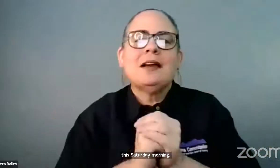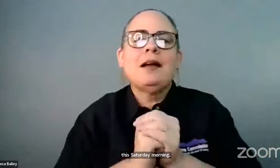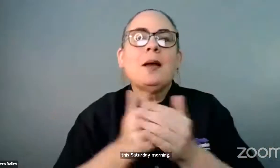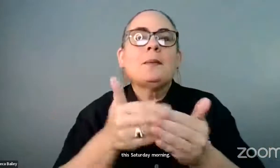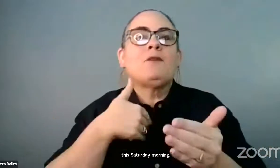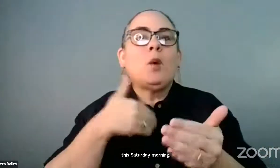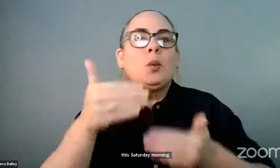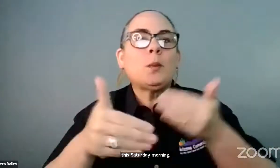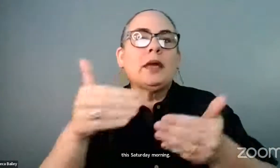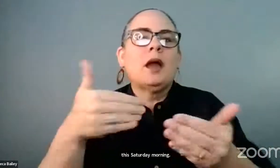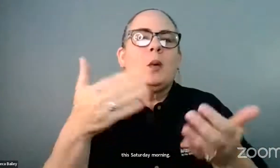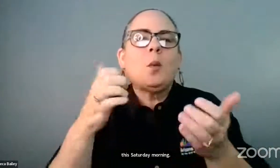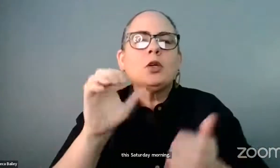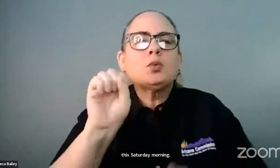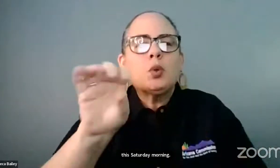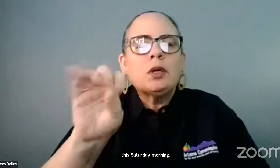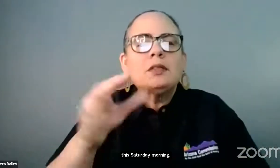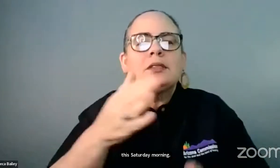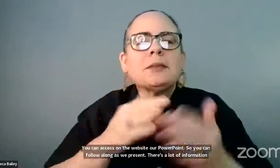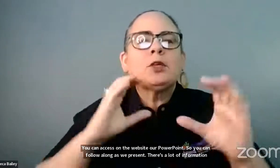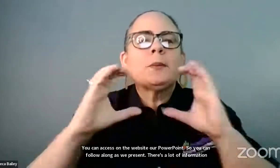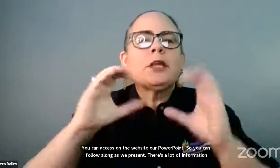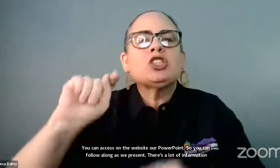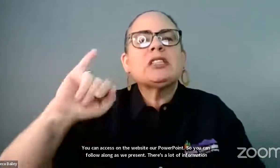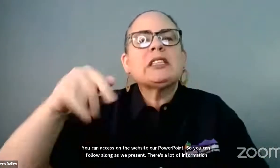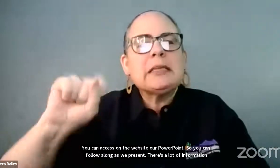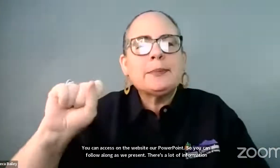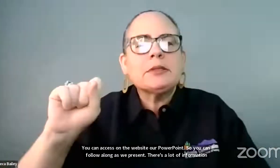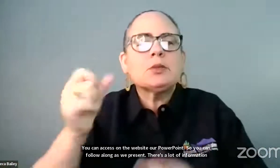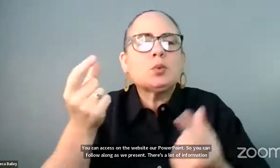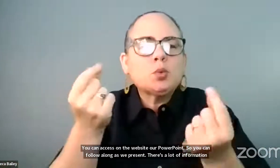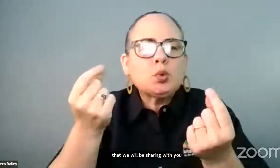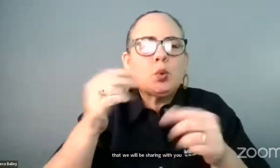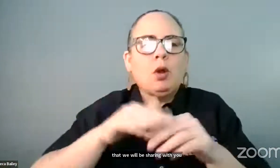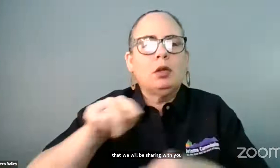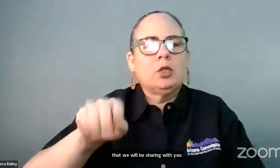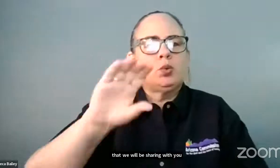be sharing with you today, and we're very excited about this session.